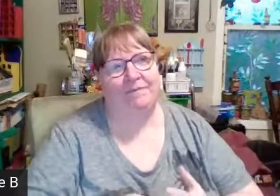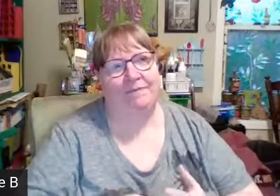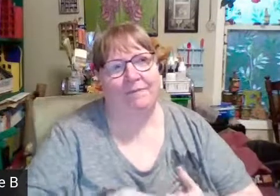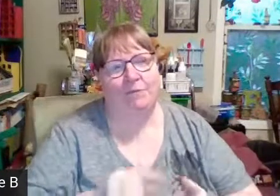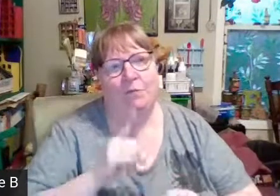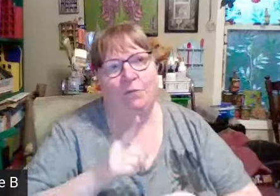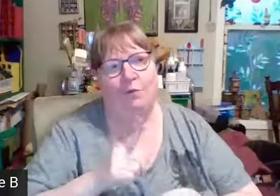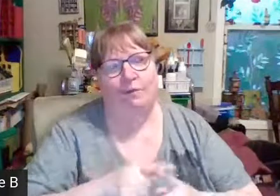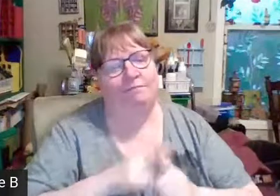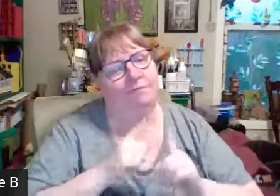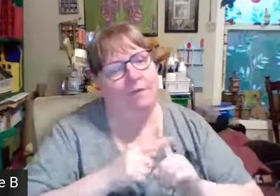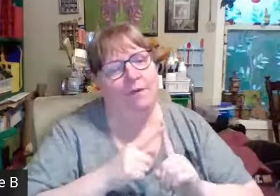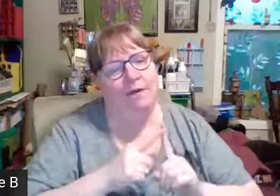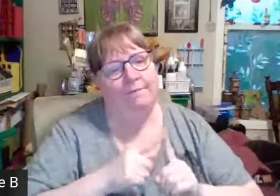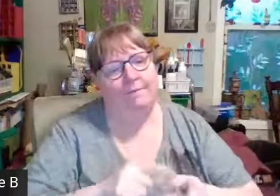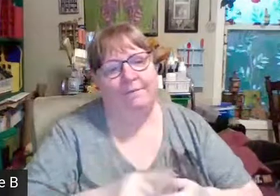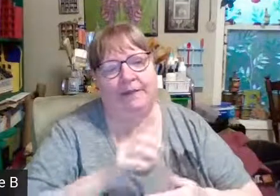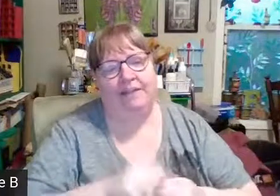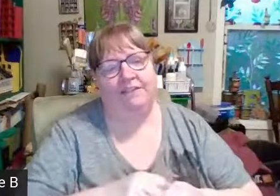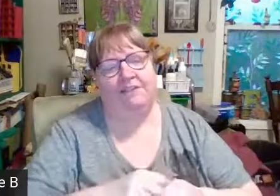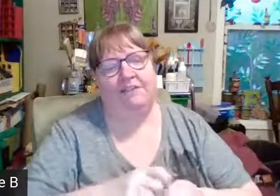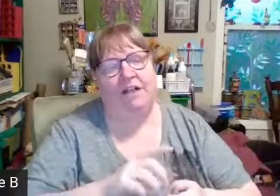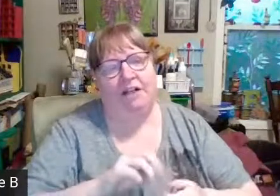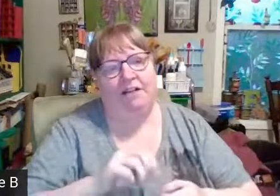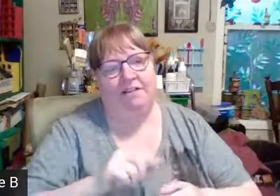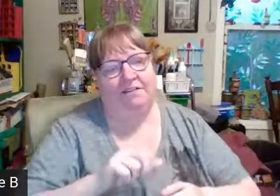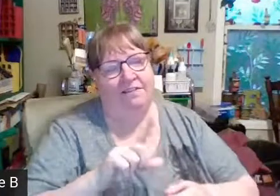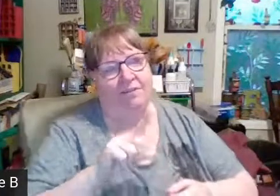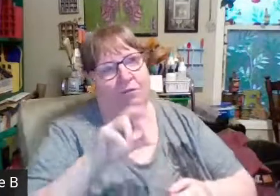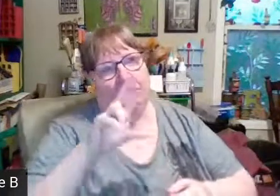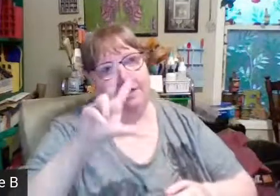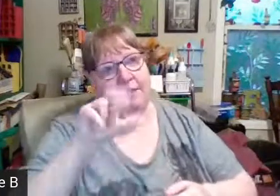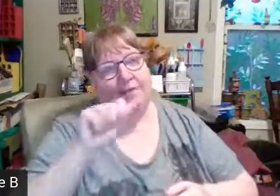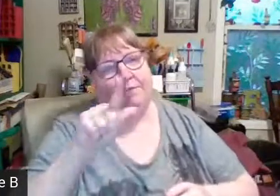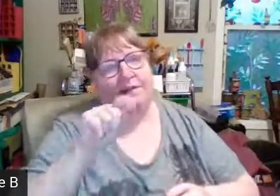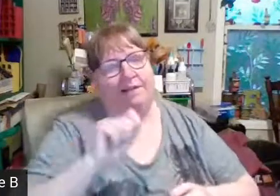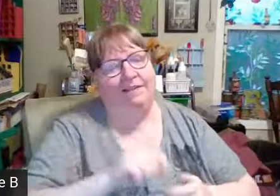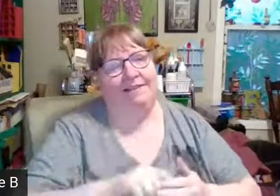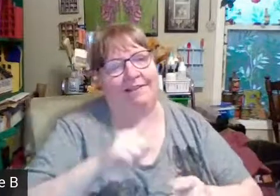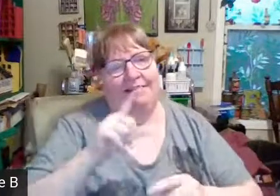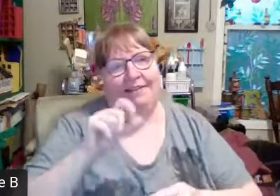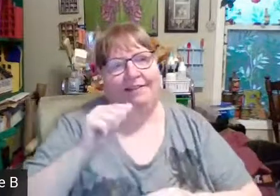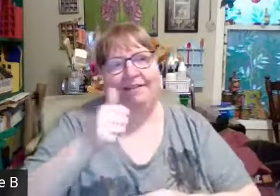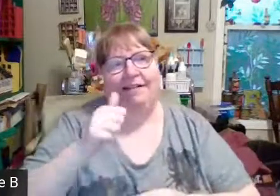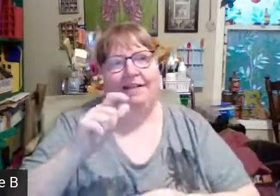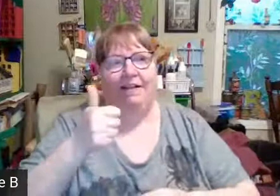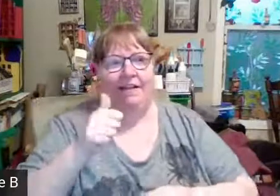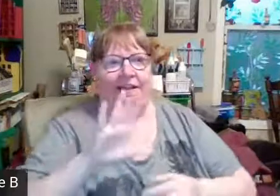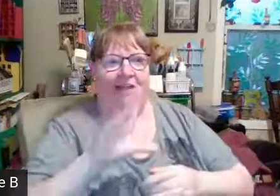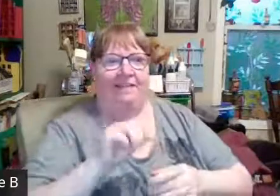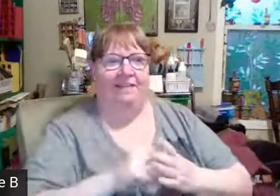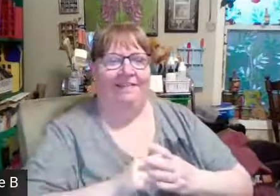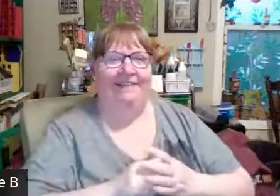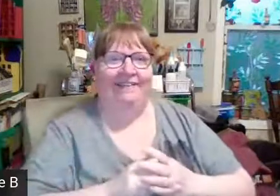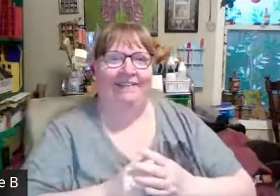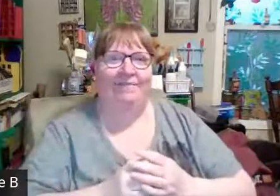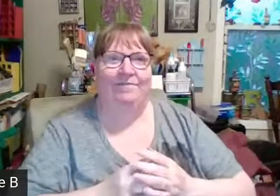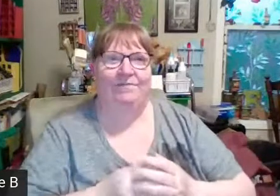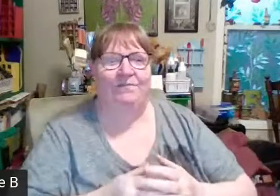to you, plus basics are either in the package or mailed from Amazon. But yeah, hopefully that makes sense. And I do always, by the way, keep lace